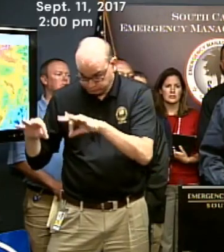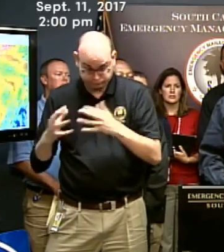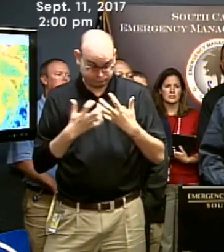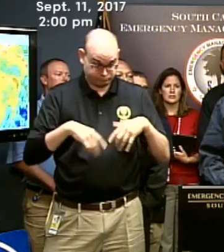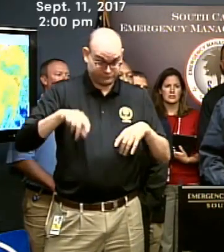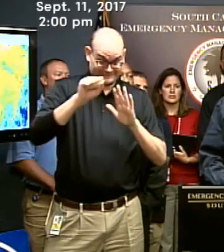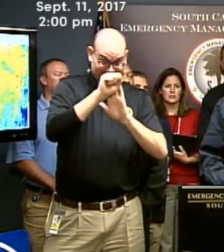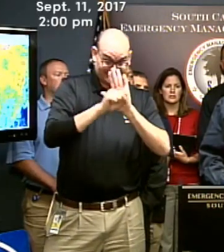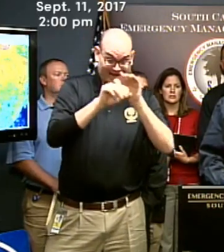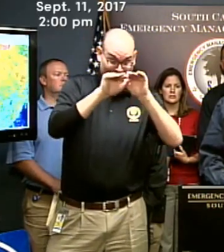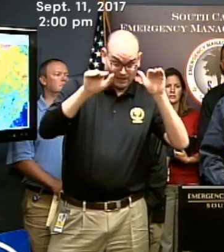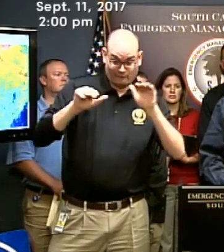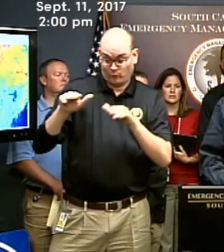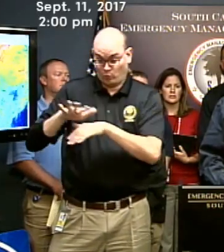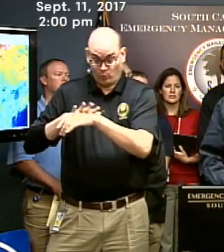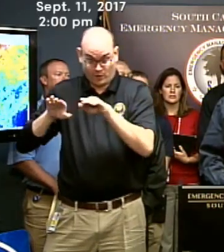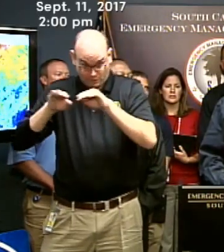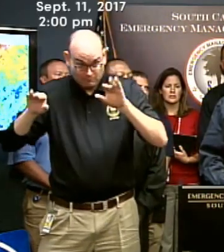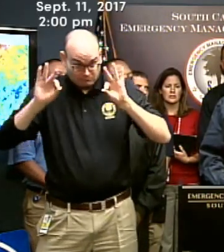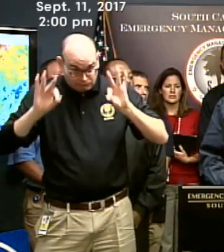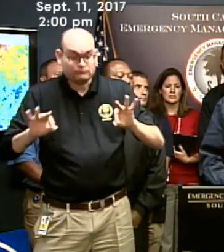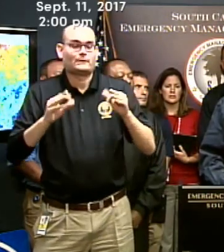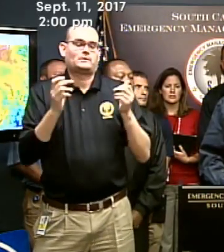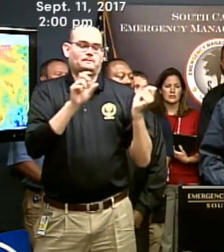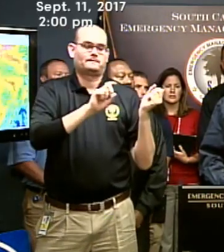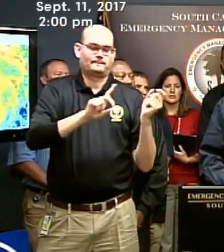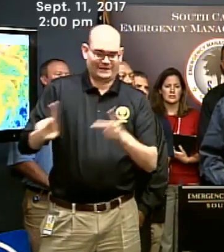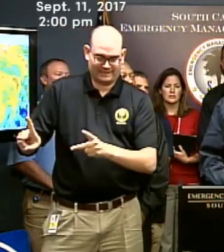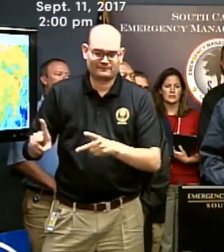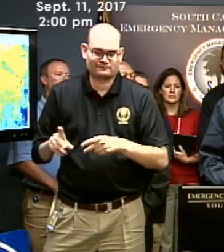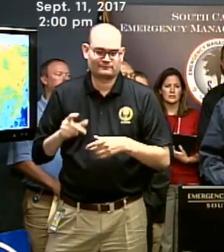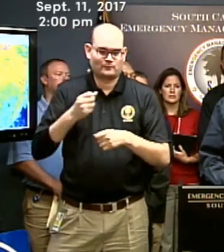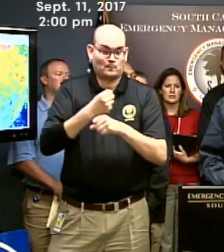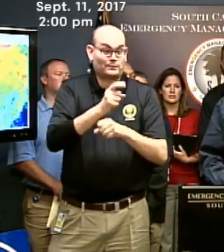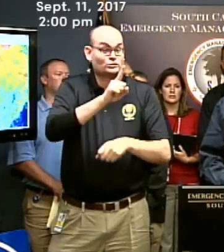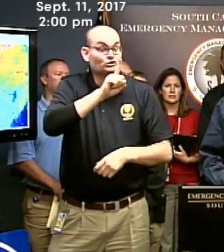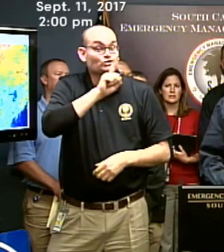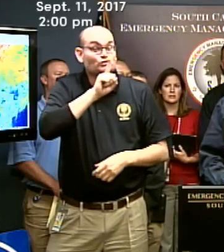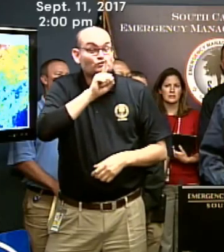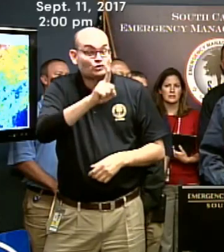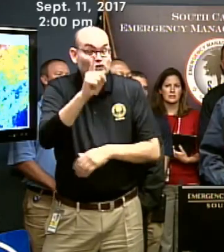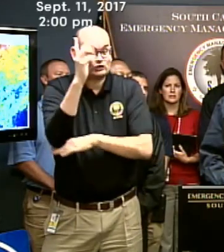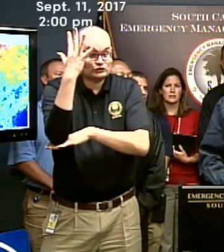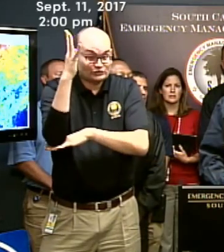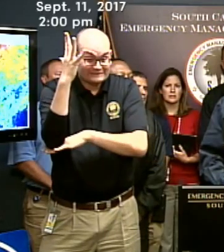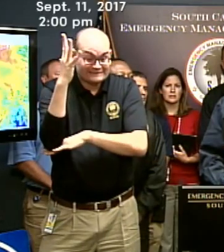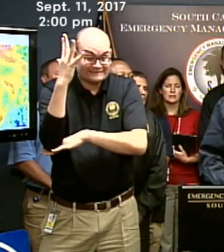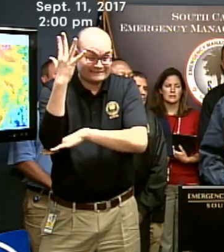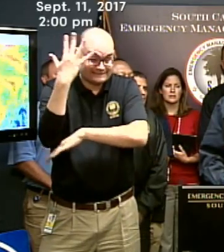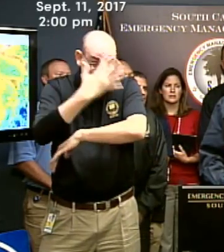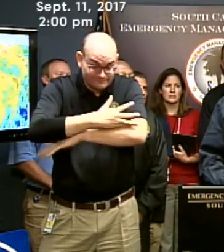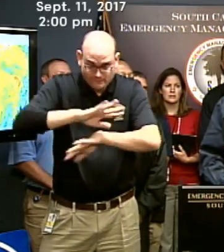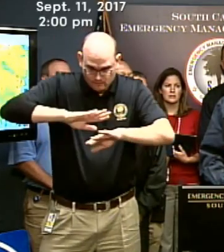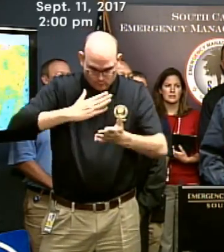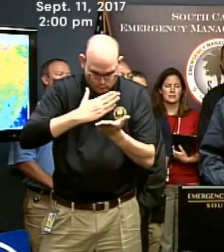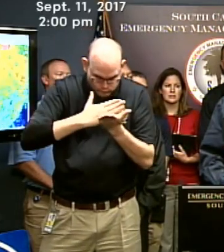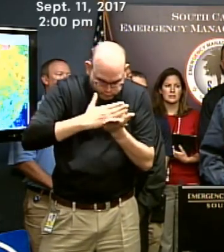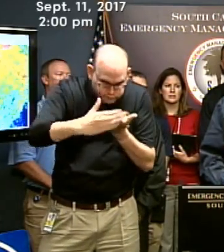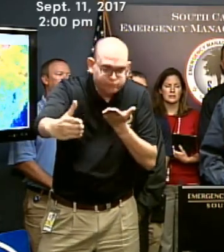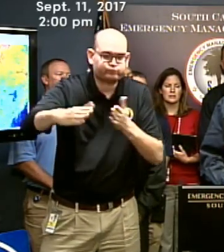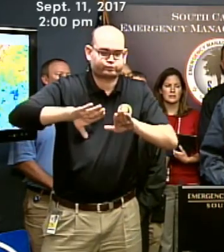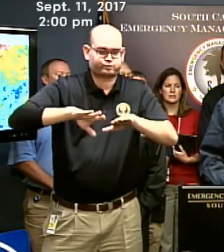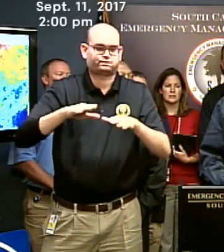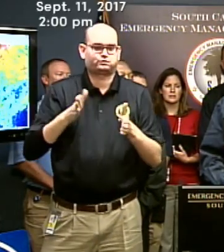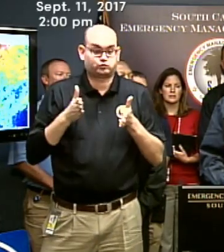safety, power and water availability, downed trees, and power lines. State and local law enforcement